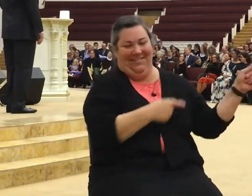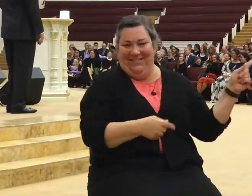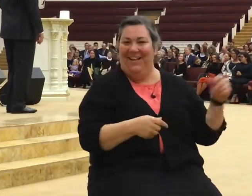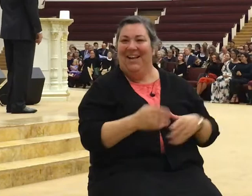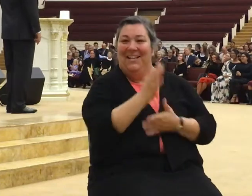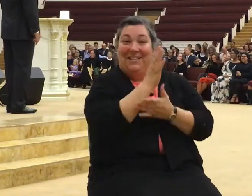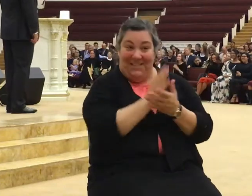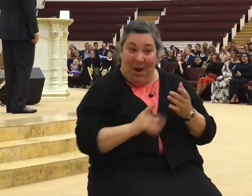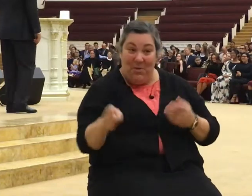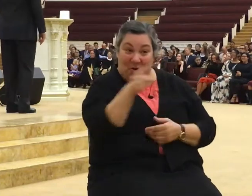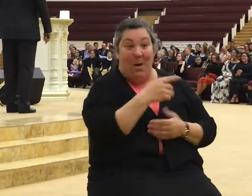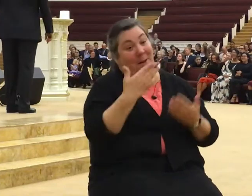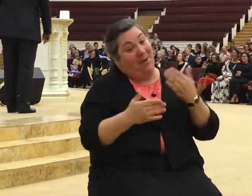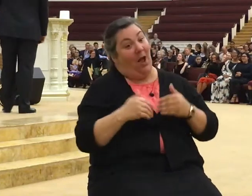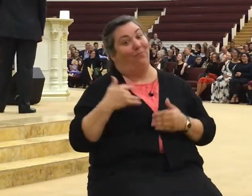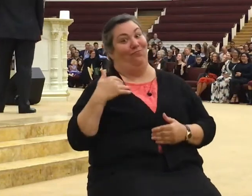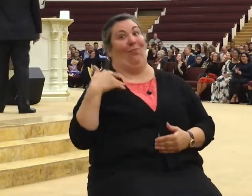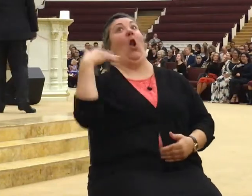Some of you, that may be a while.